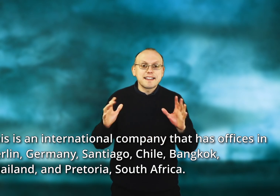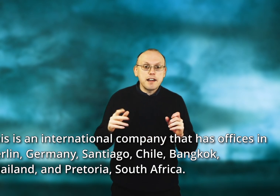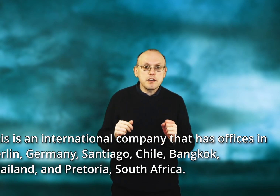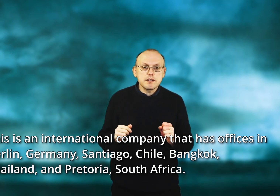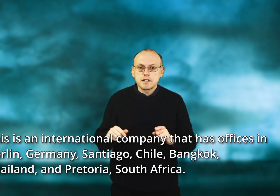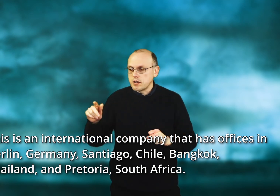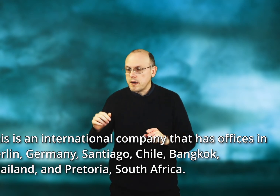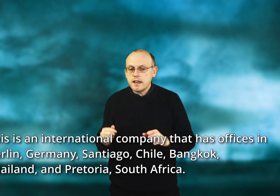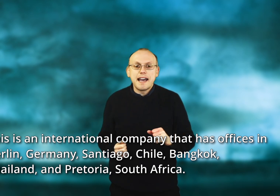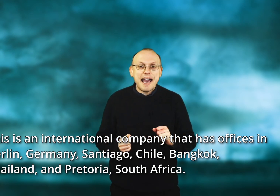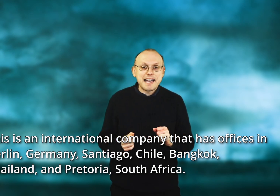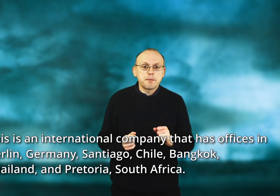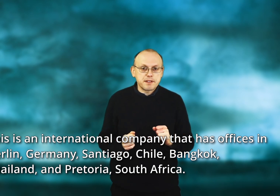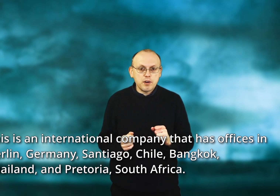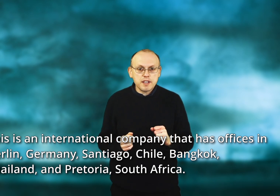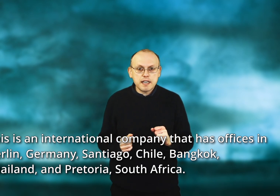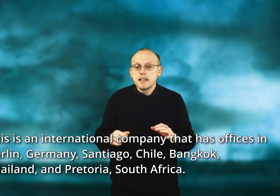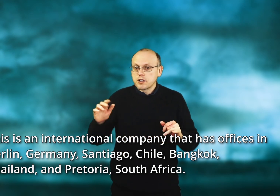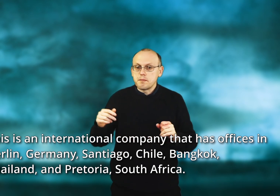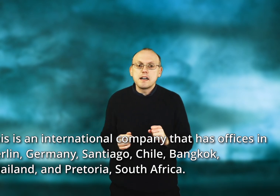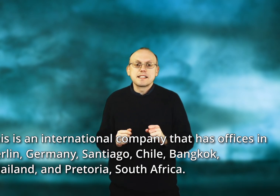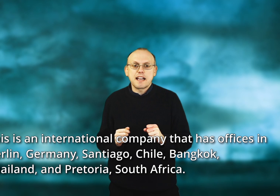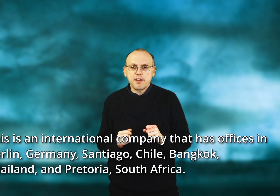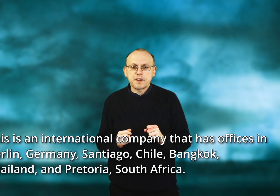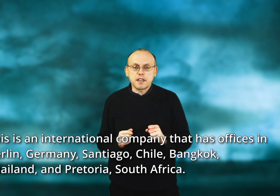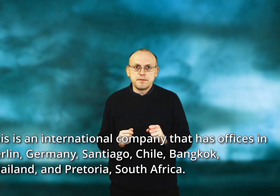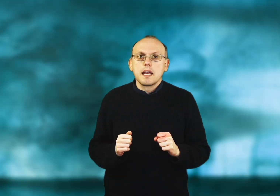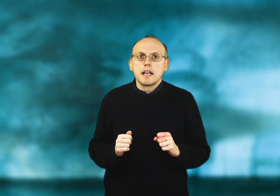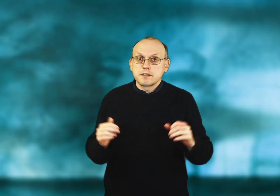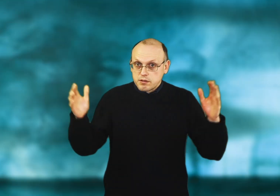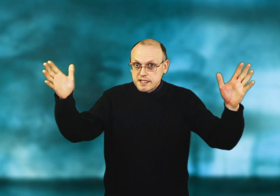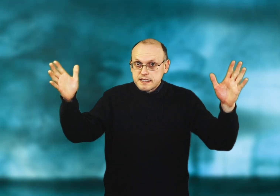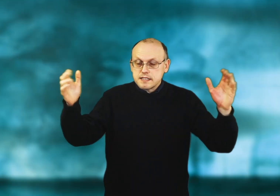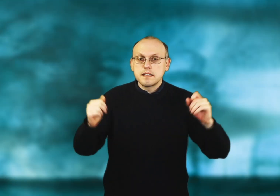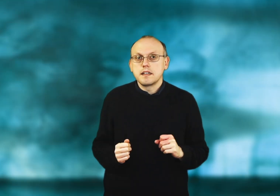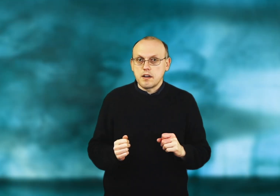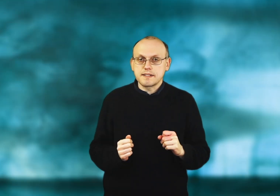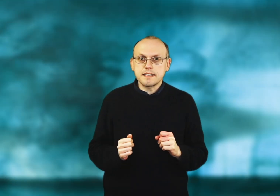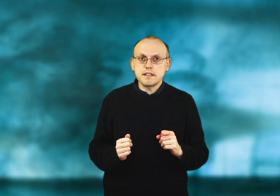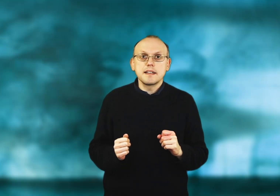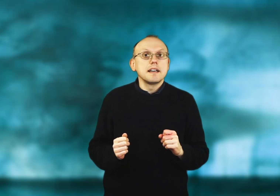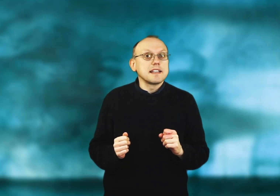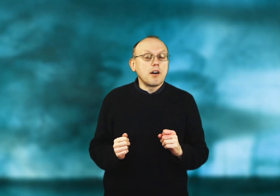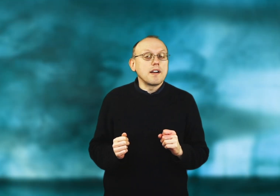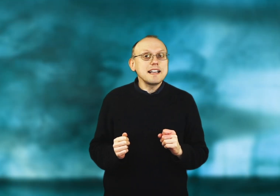Thailand, and Pretoria, South Africa. So this is our sentence. Now, let's have a